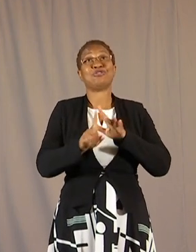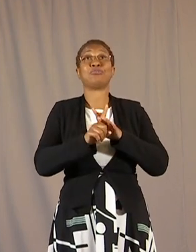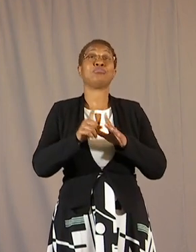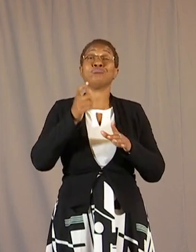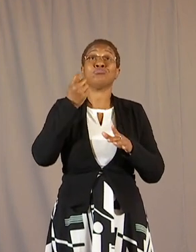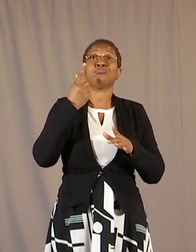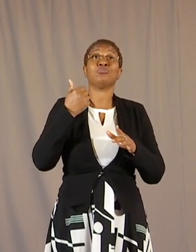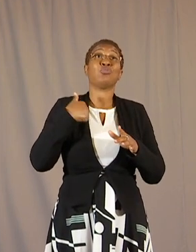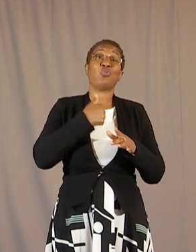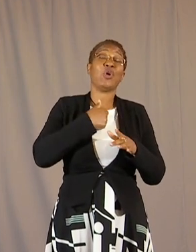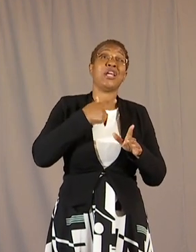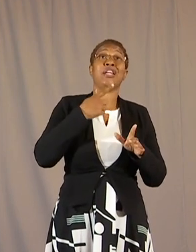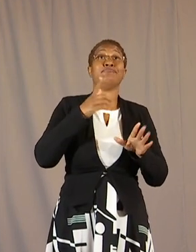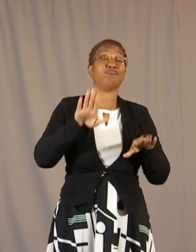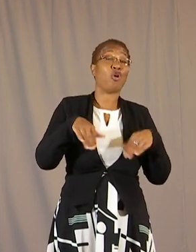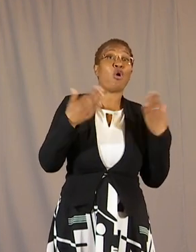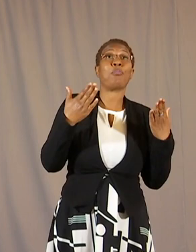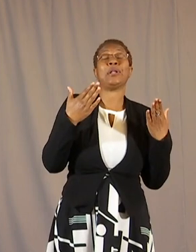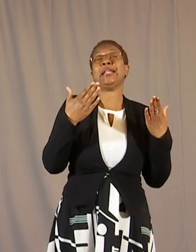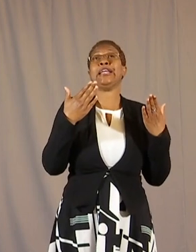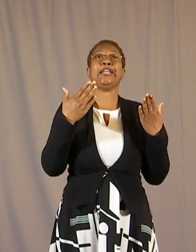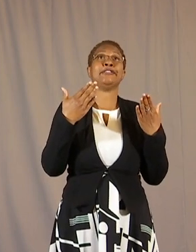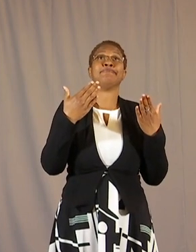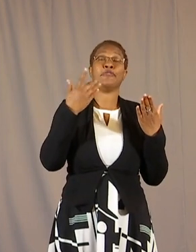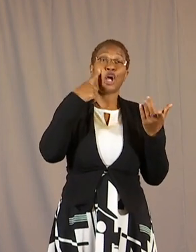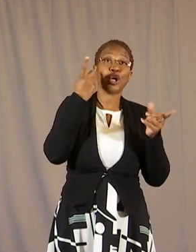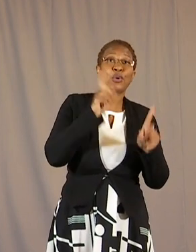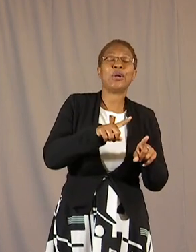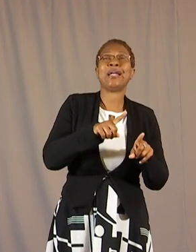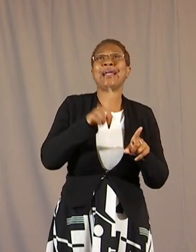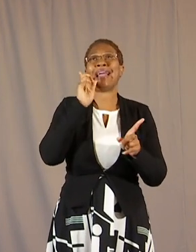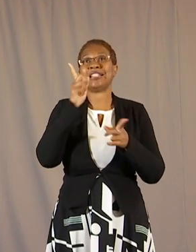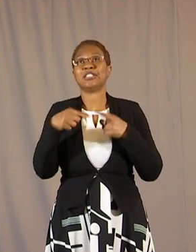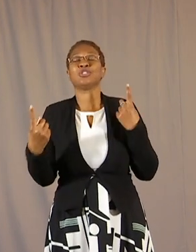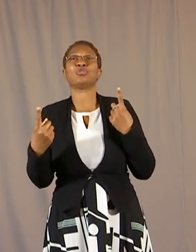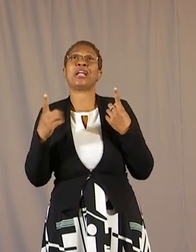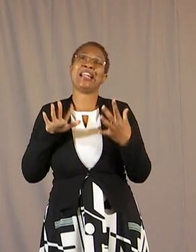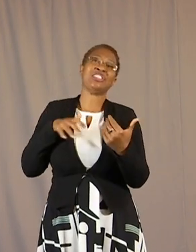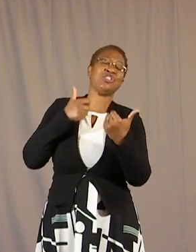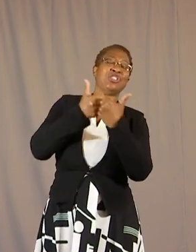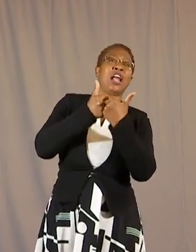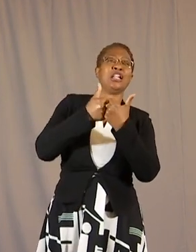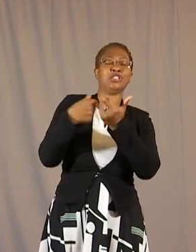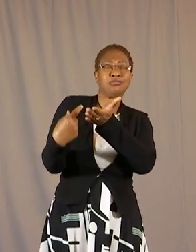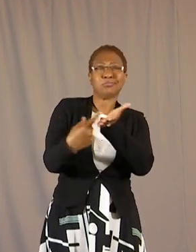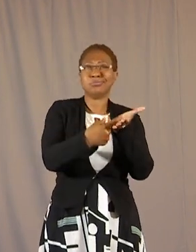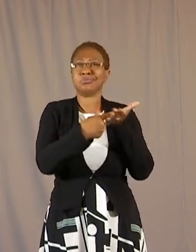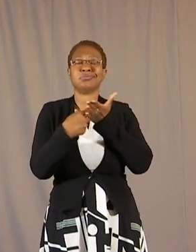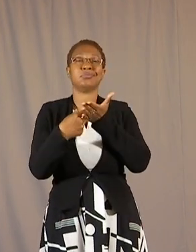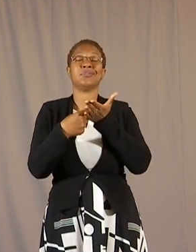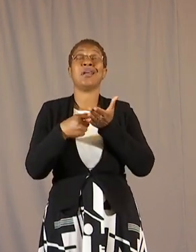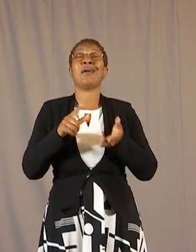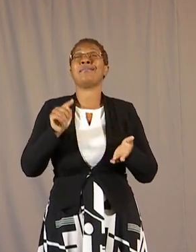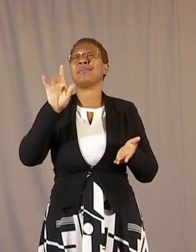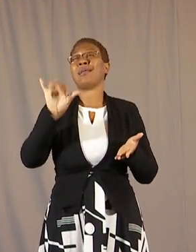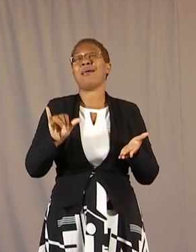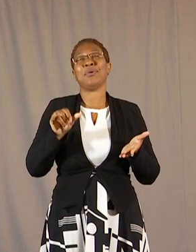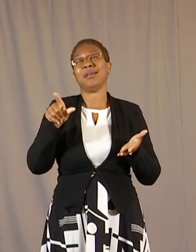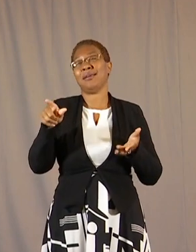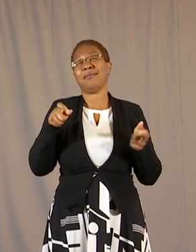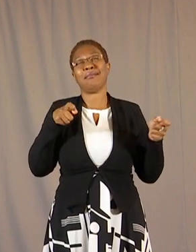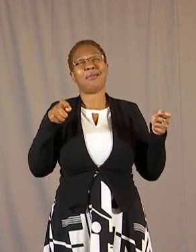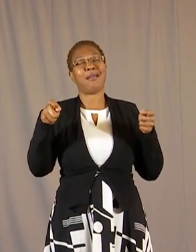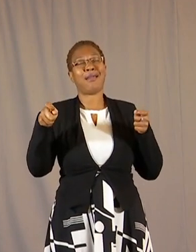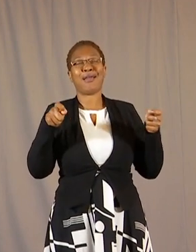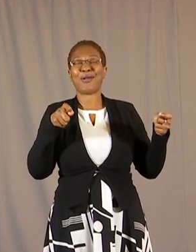or challenge what we were doing, and that was very helpful. Tommy always handled it with grace, but